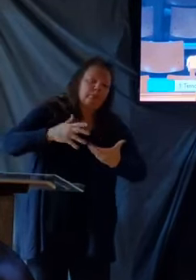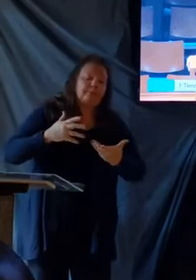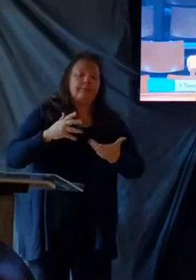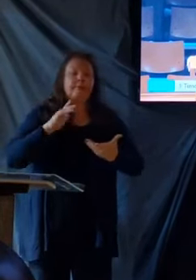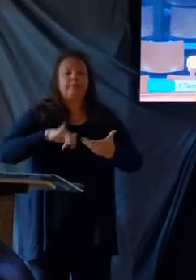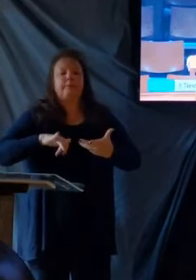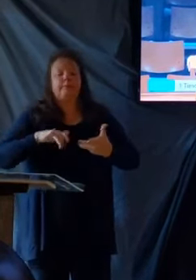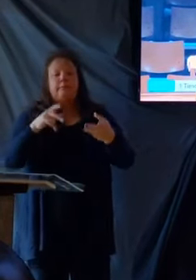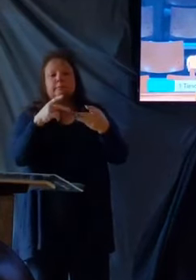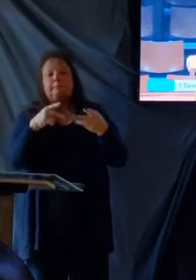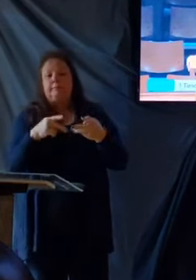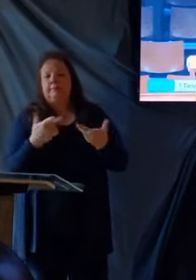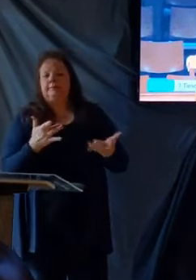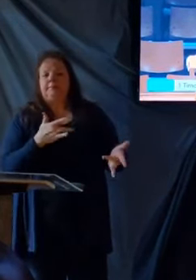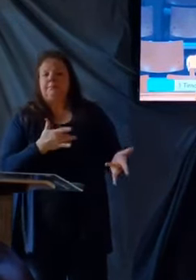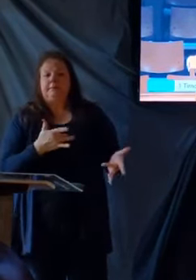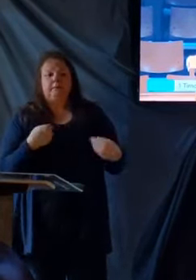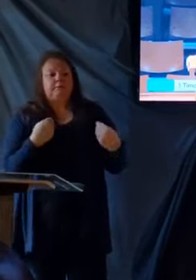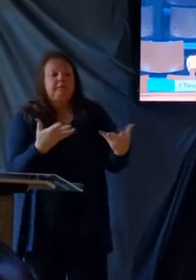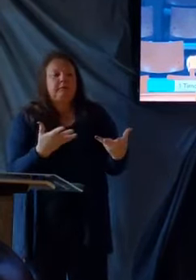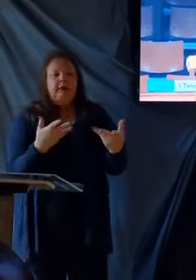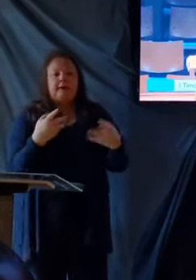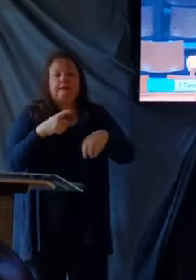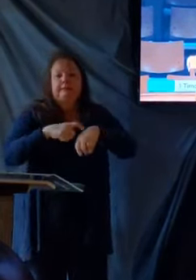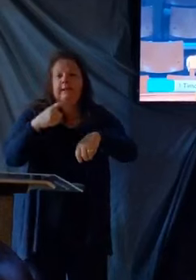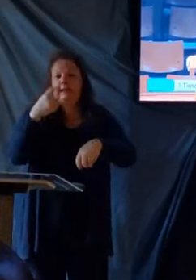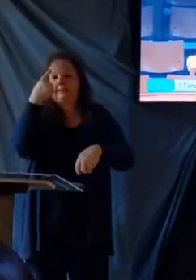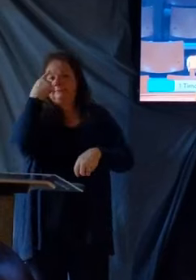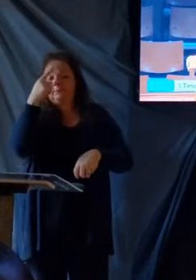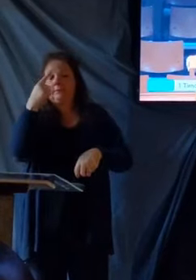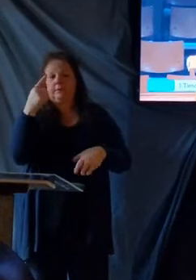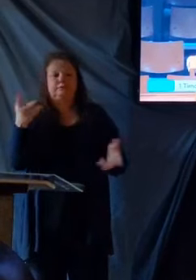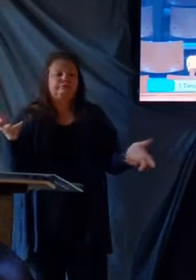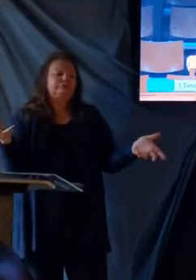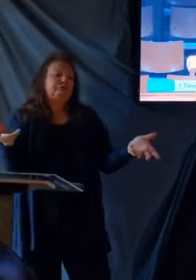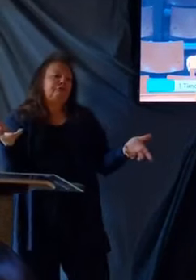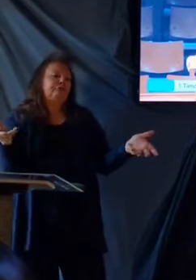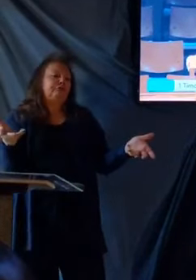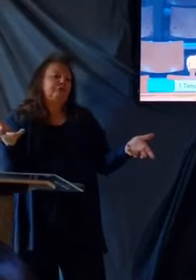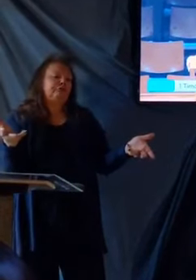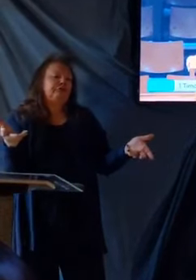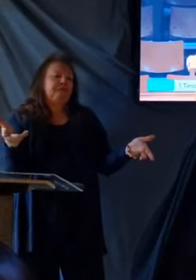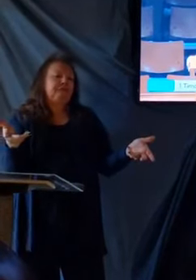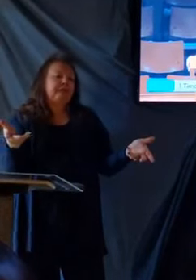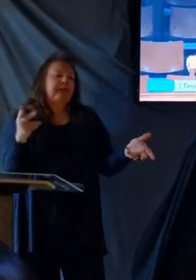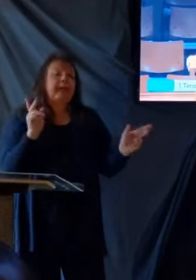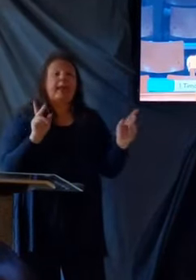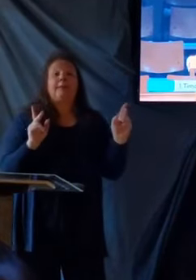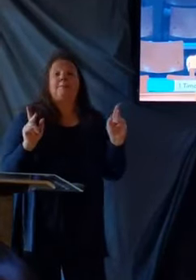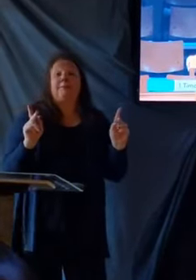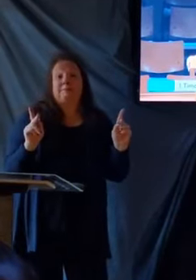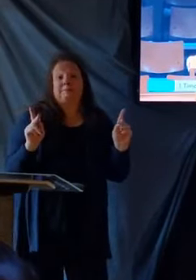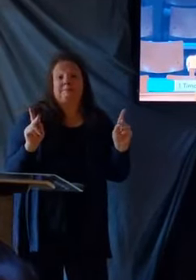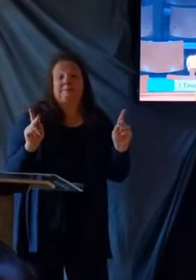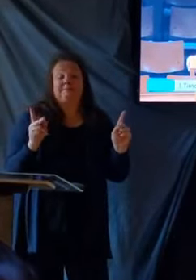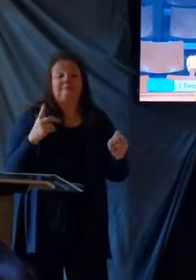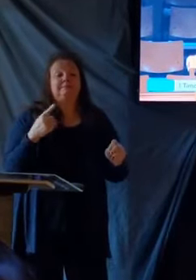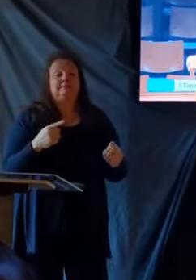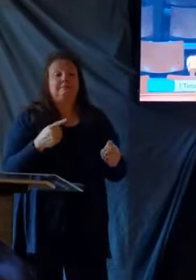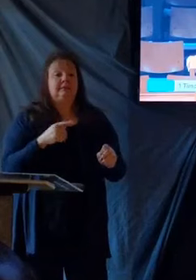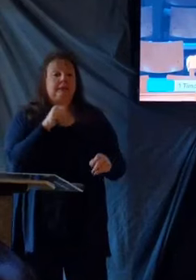of settings might provide an opportunity for talking about things and people. And